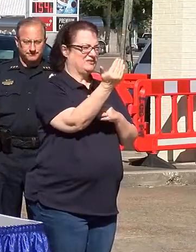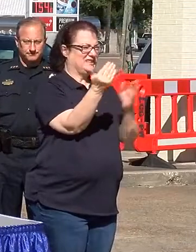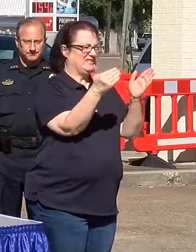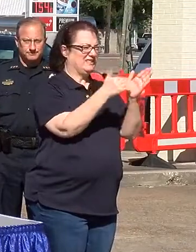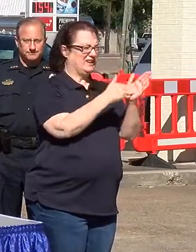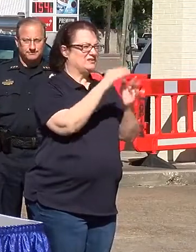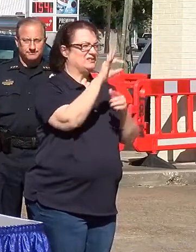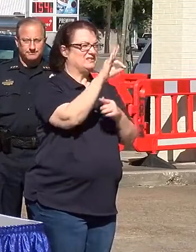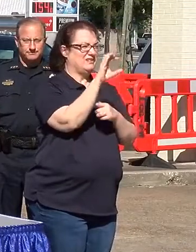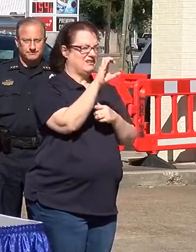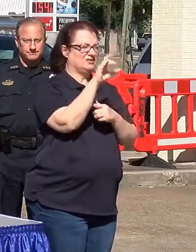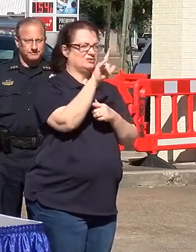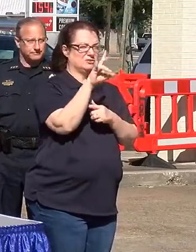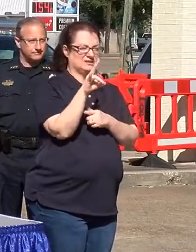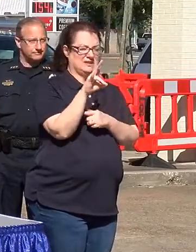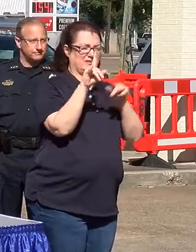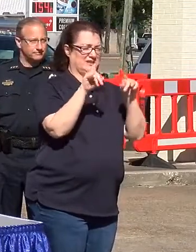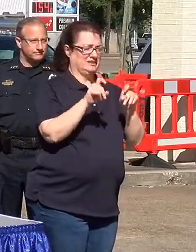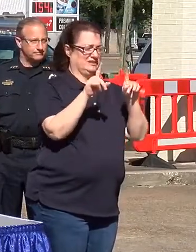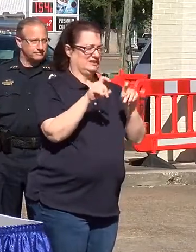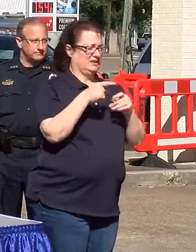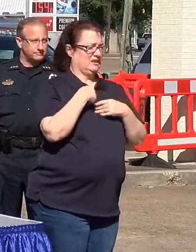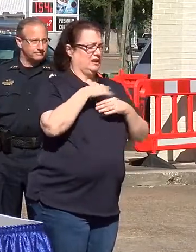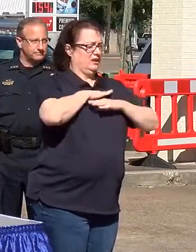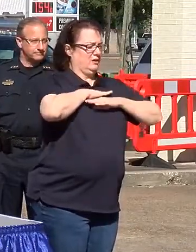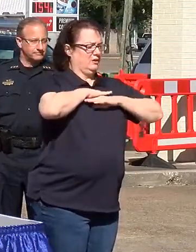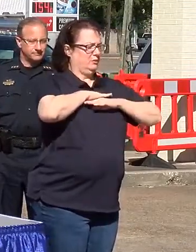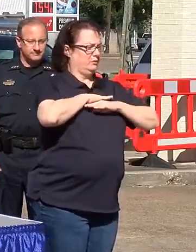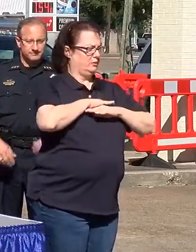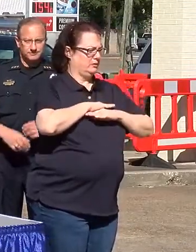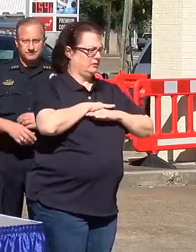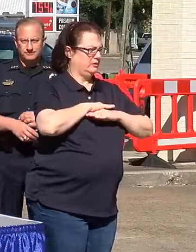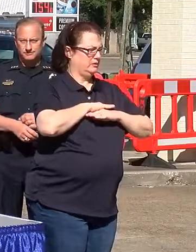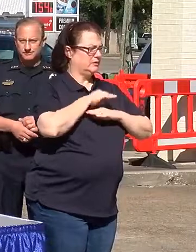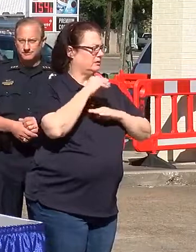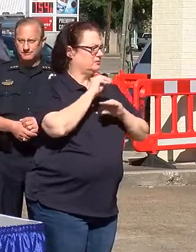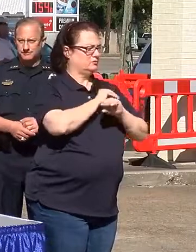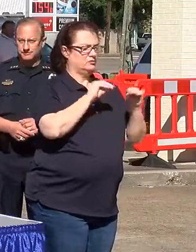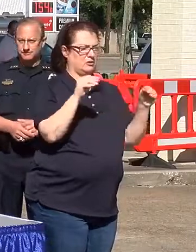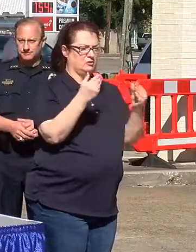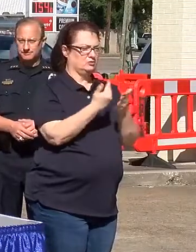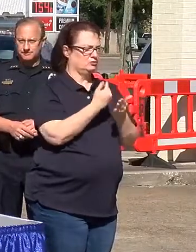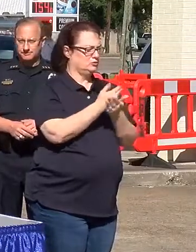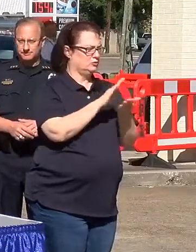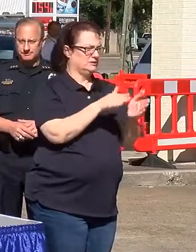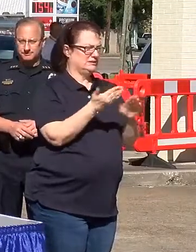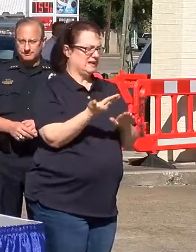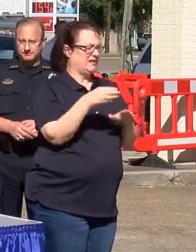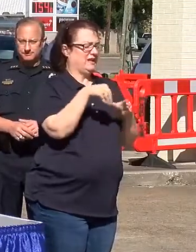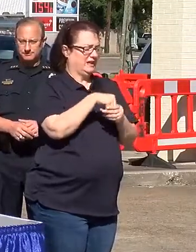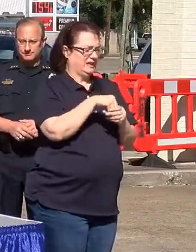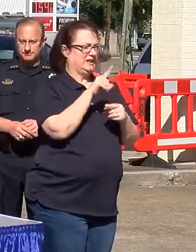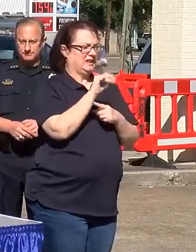15,927 tests. I am pleased and relieved to share that we are reporting no new fatalities in Lafayette